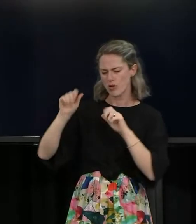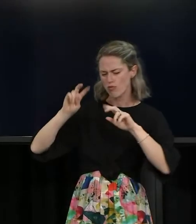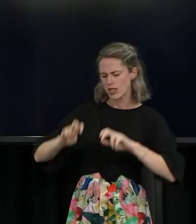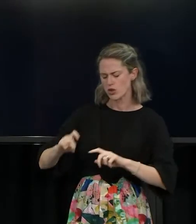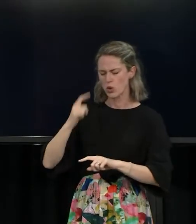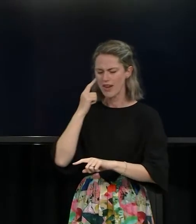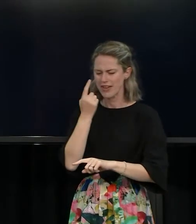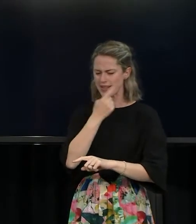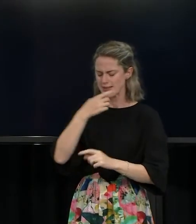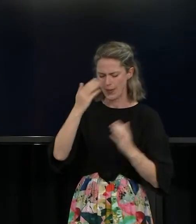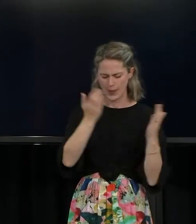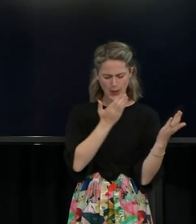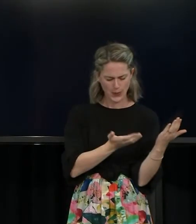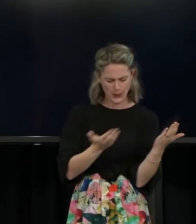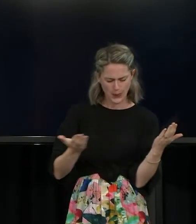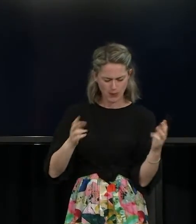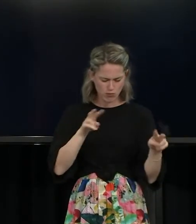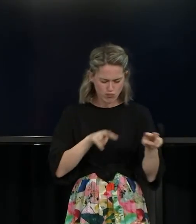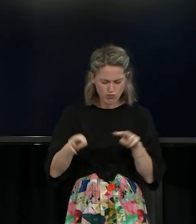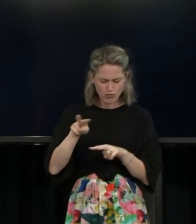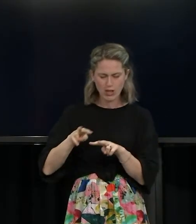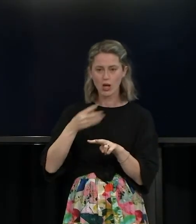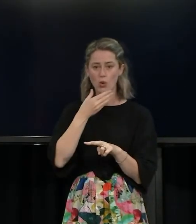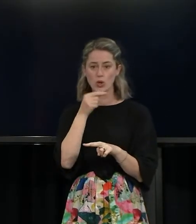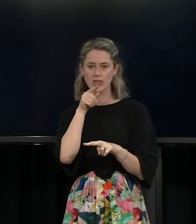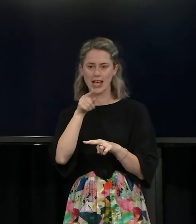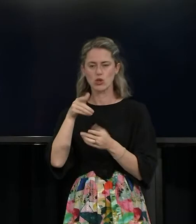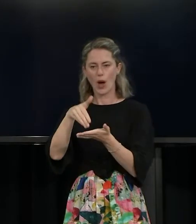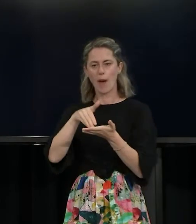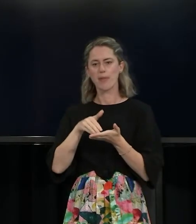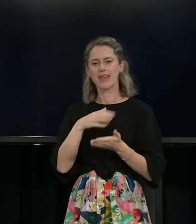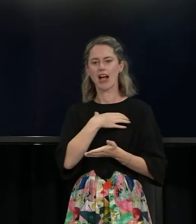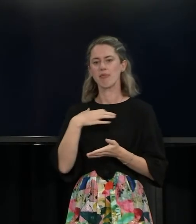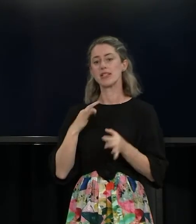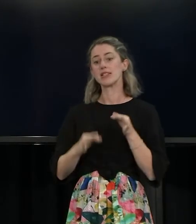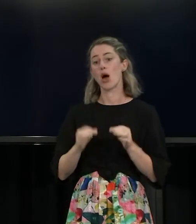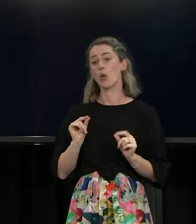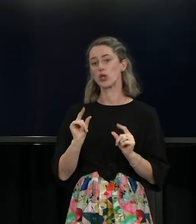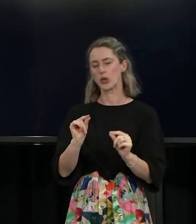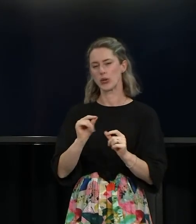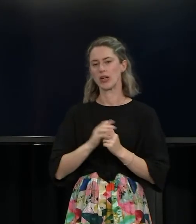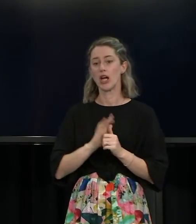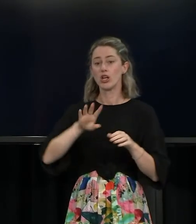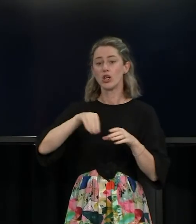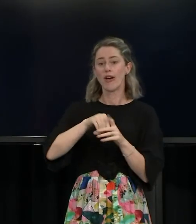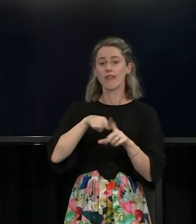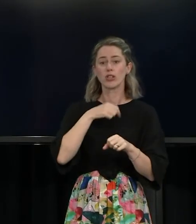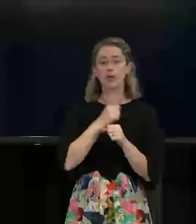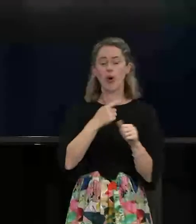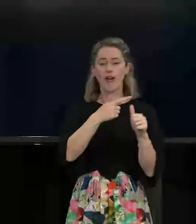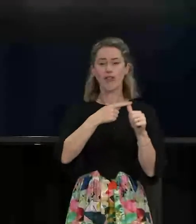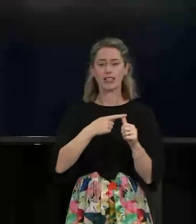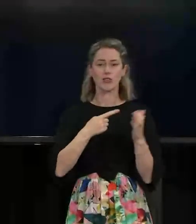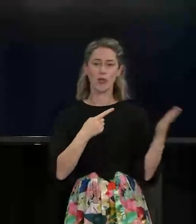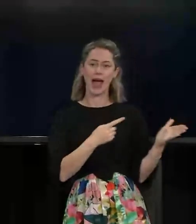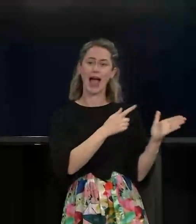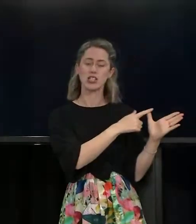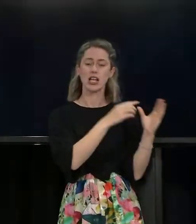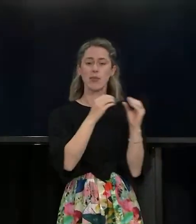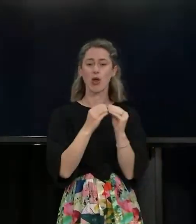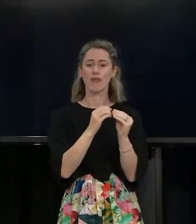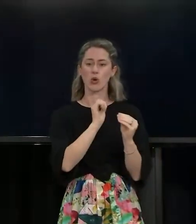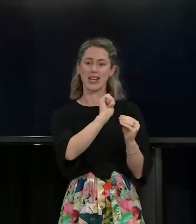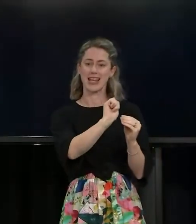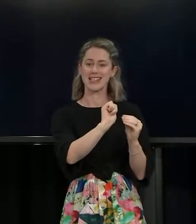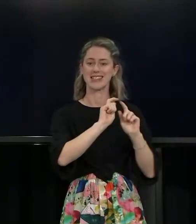have available to us, and we've used that to inform what we do as a government. That's included, for instance, the advice of Dr. Bloomfield and